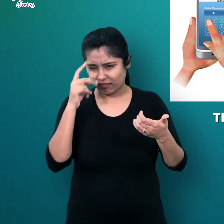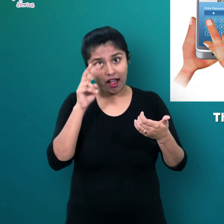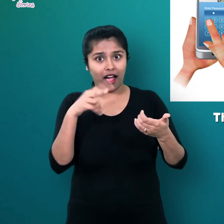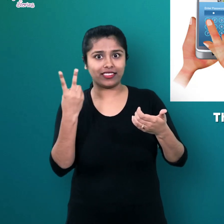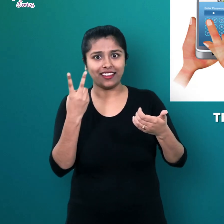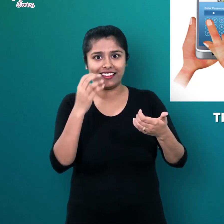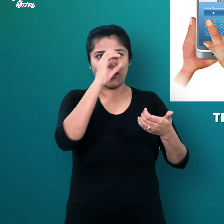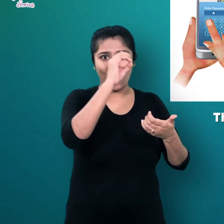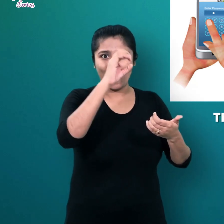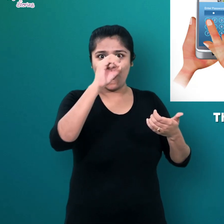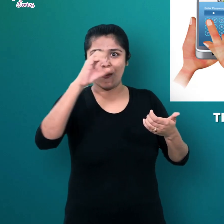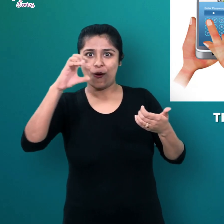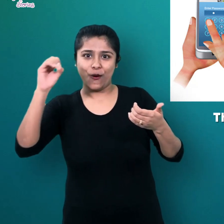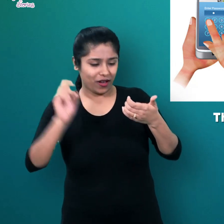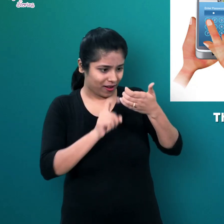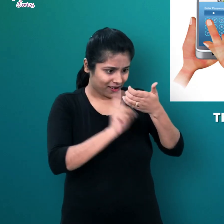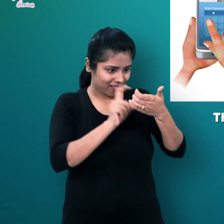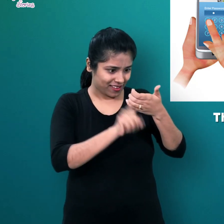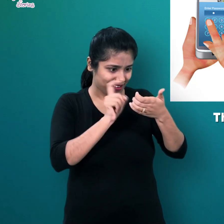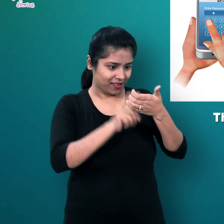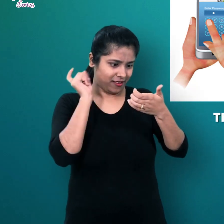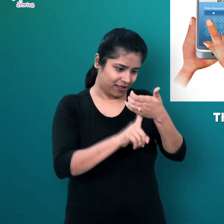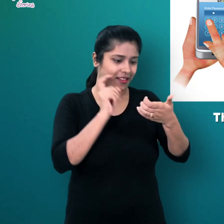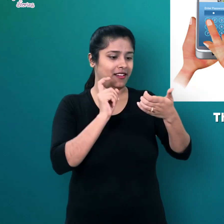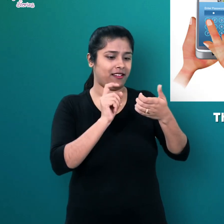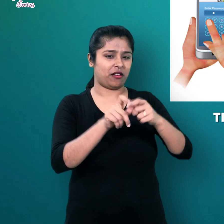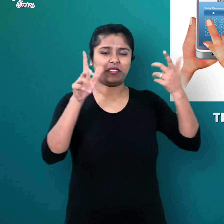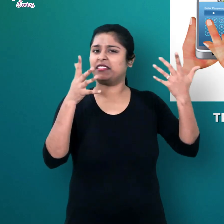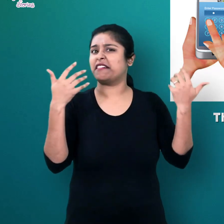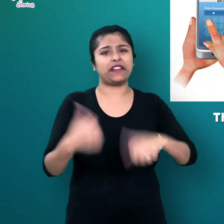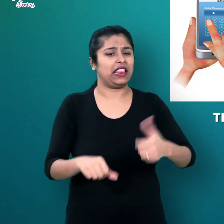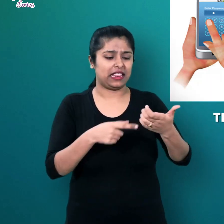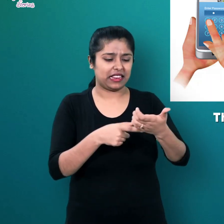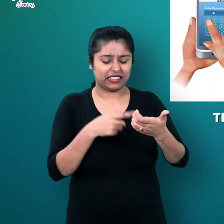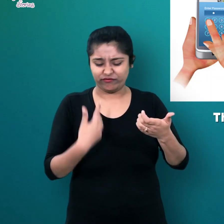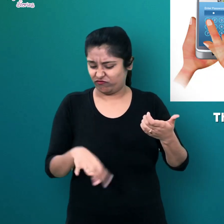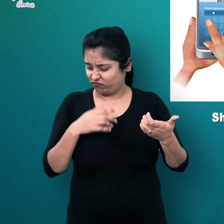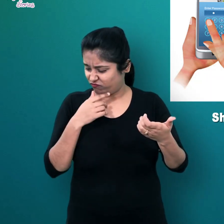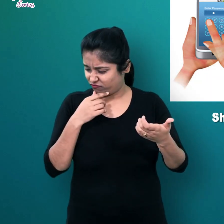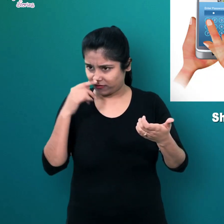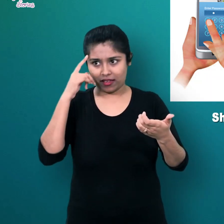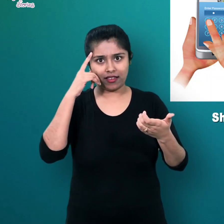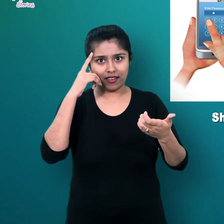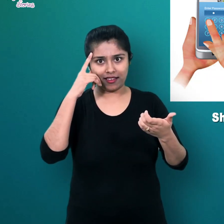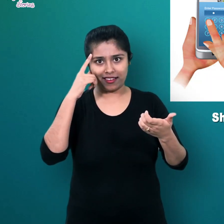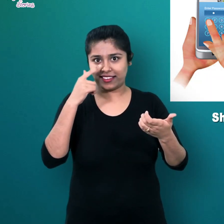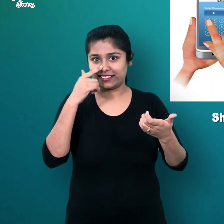Then she tried 0000, but the phone did not unlock. She also tried